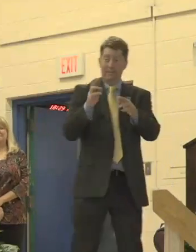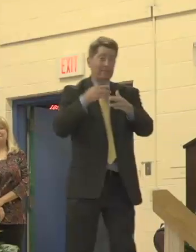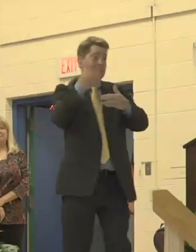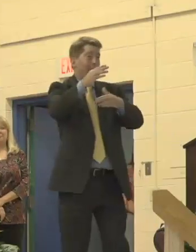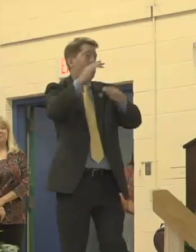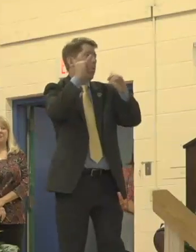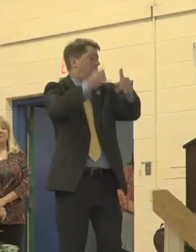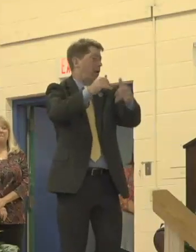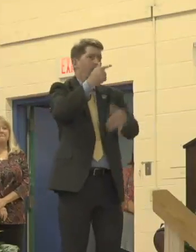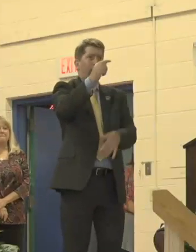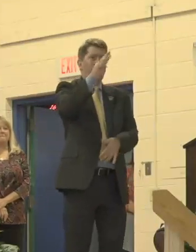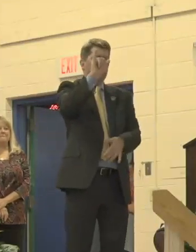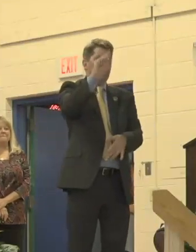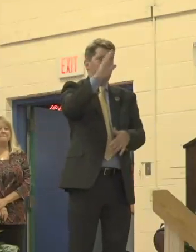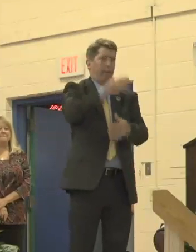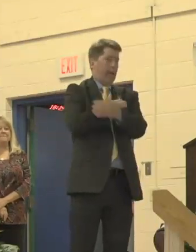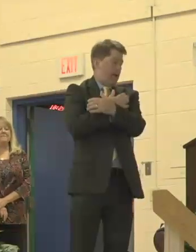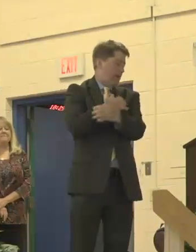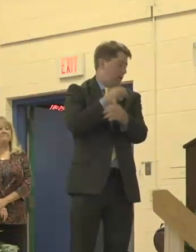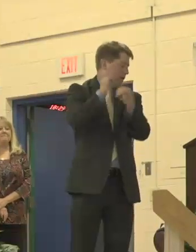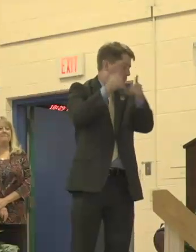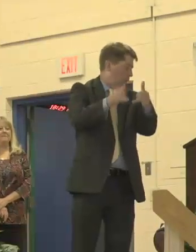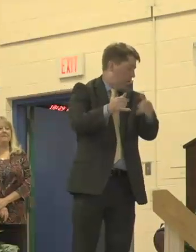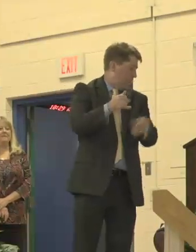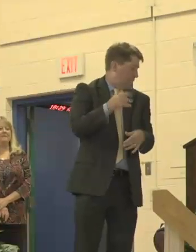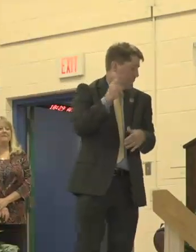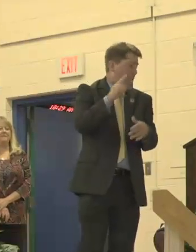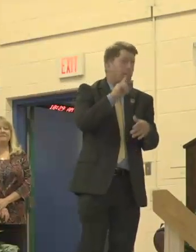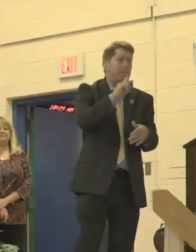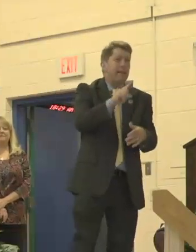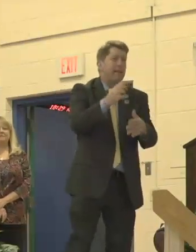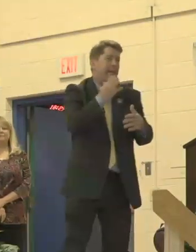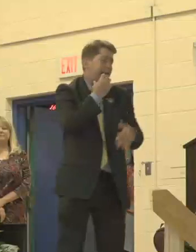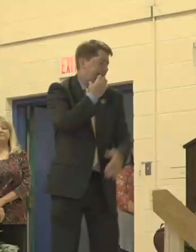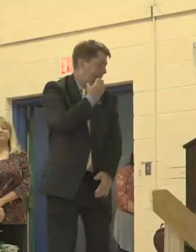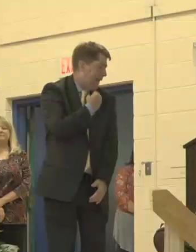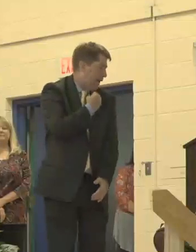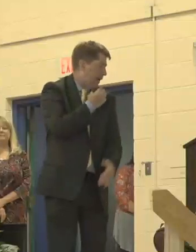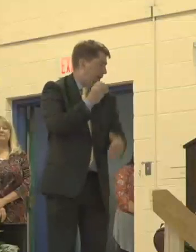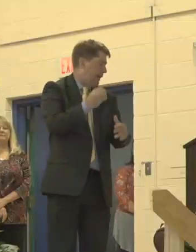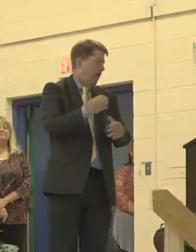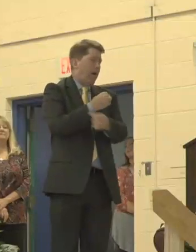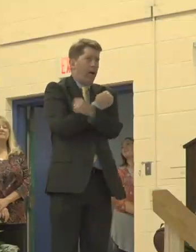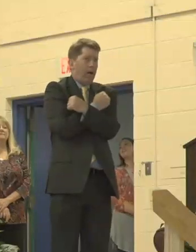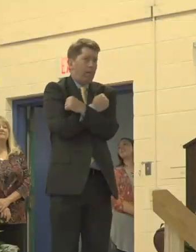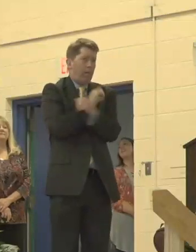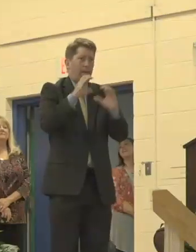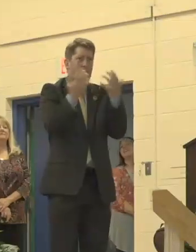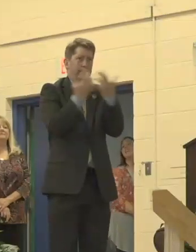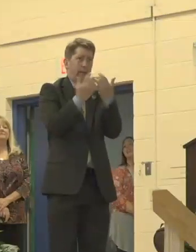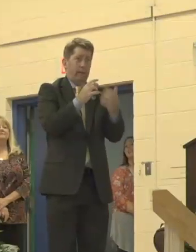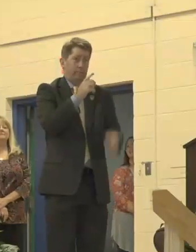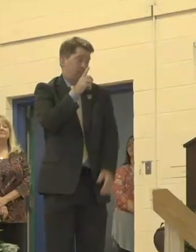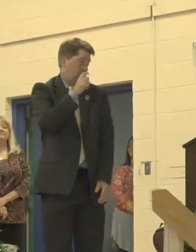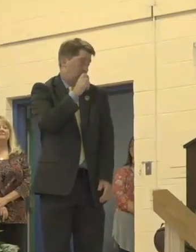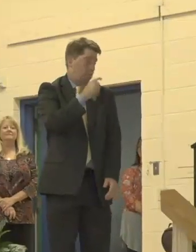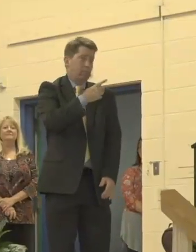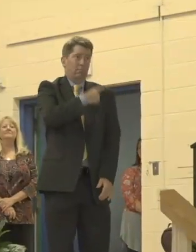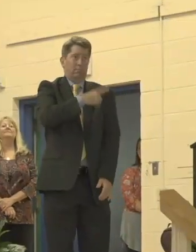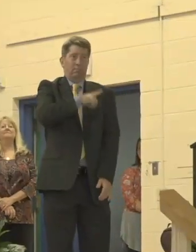Are we ready? The next award is the Gummy Bear Award. And this for a student who is caring and the most huggable student in